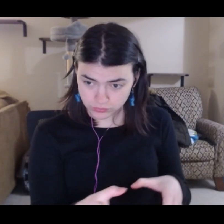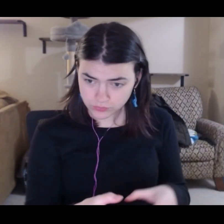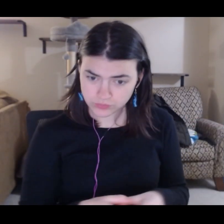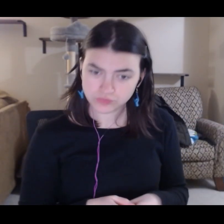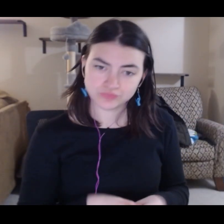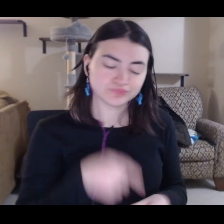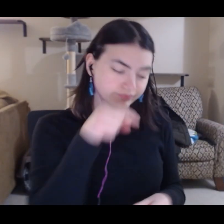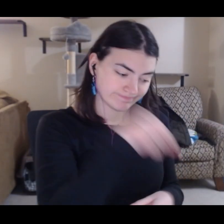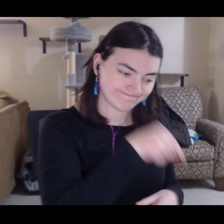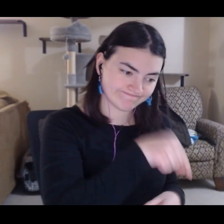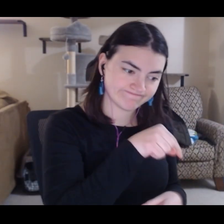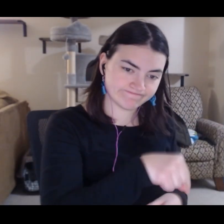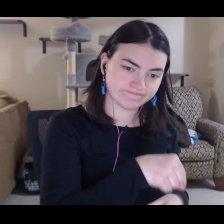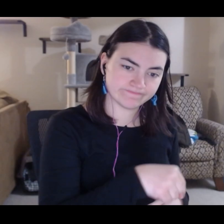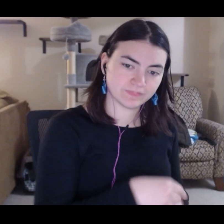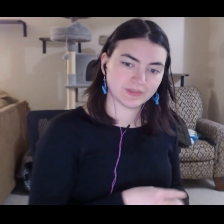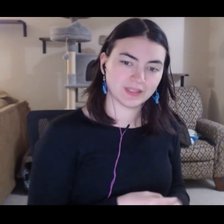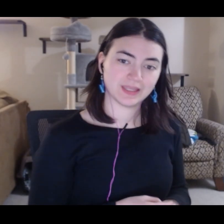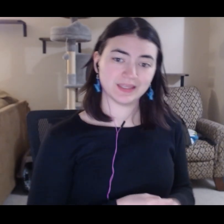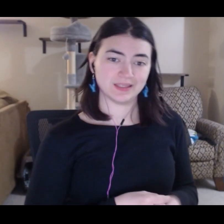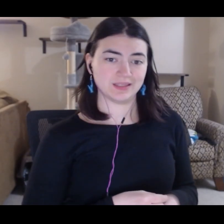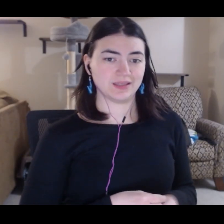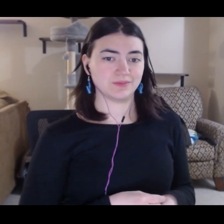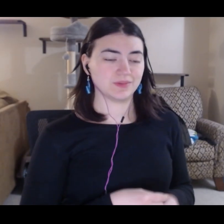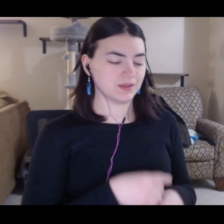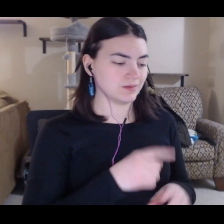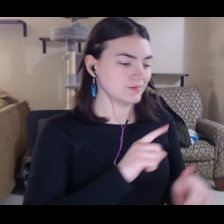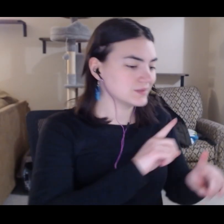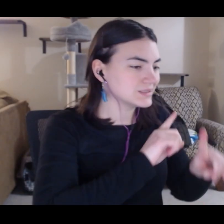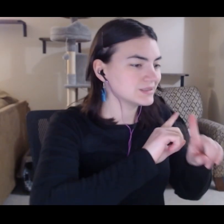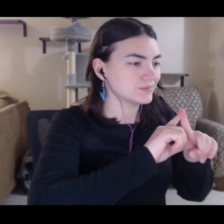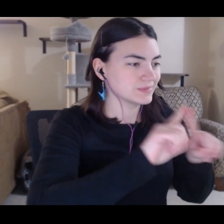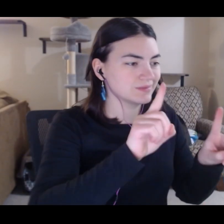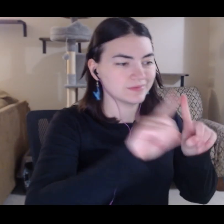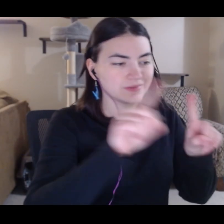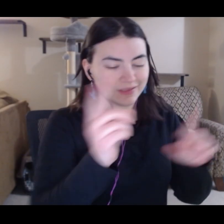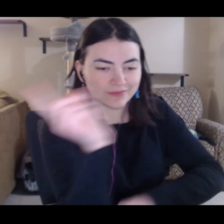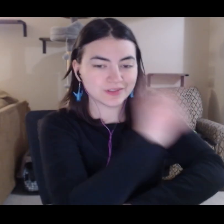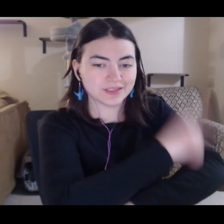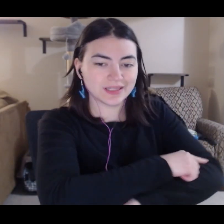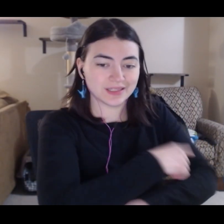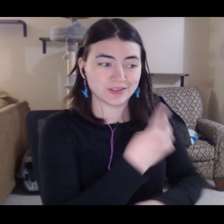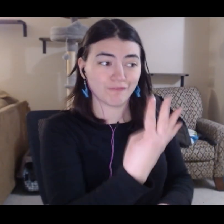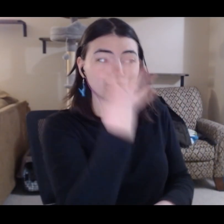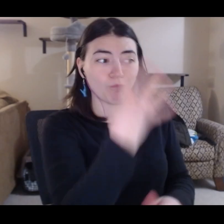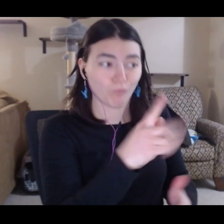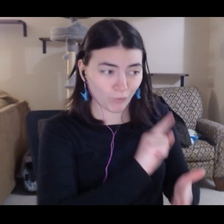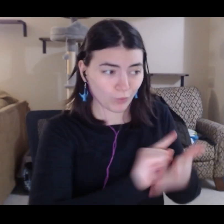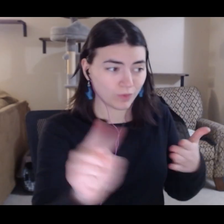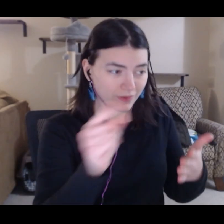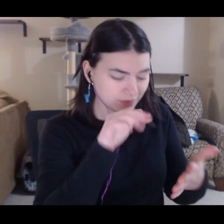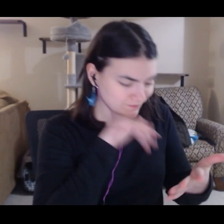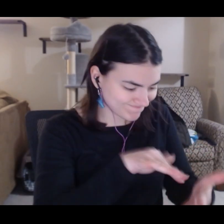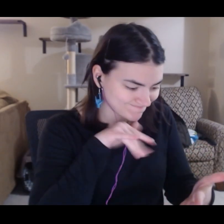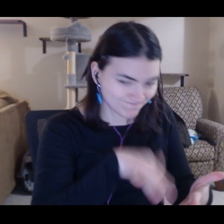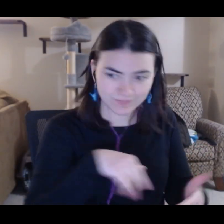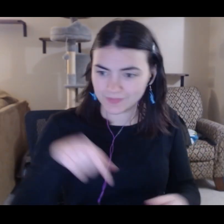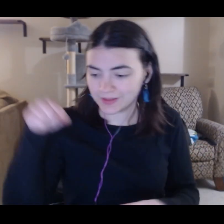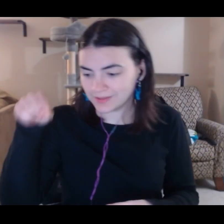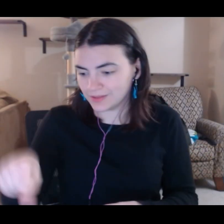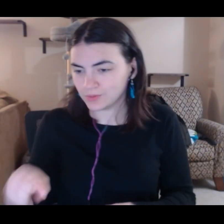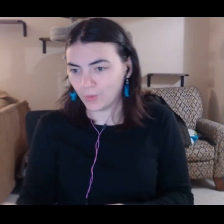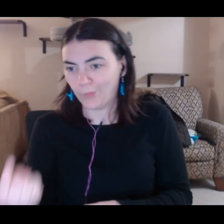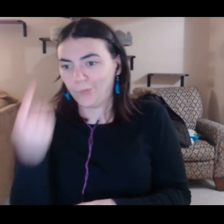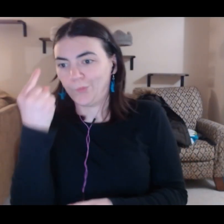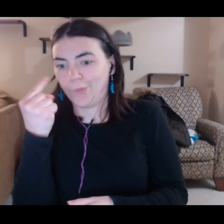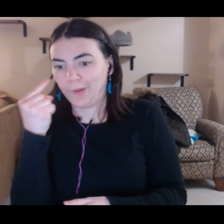crammed in a single day, while the other more successful group's training was spread over 4 weeks. The reason all three of